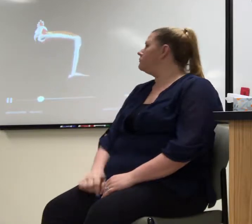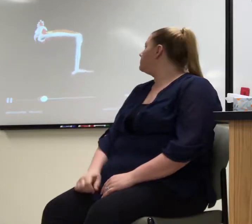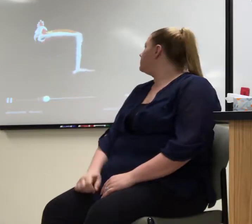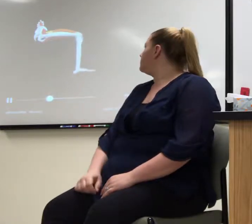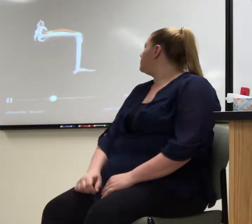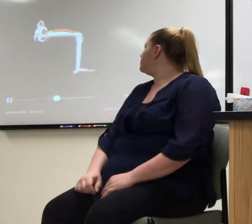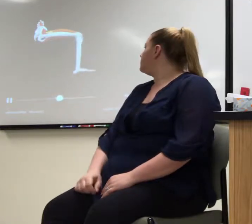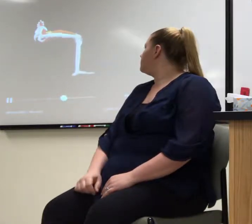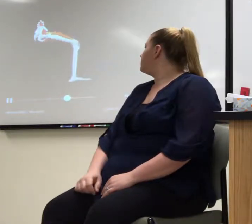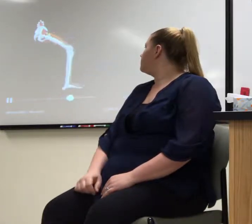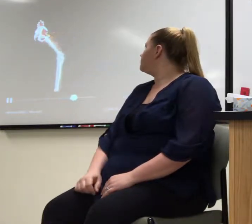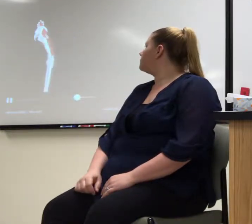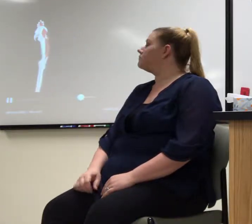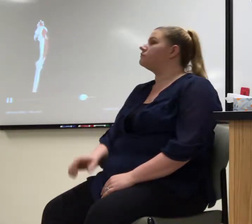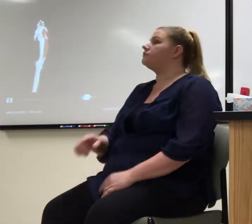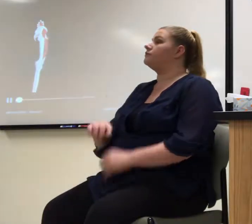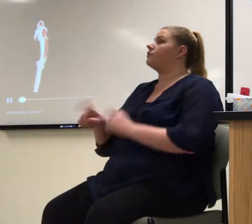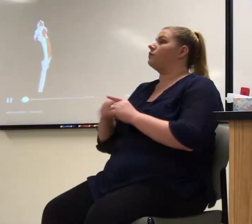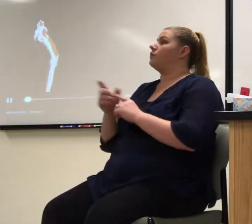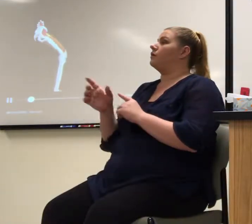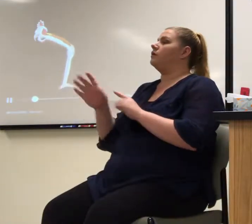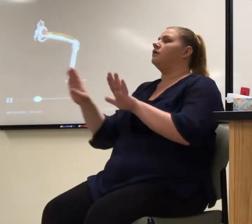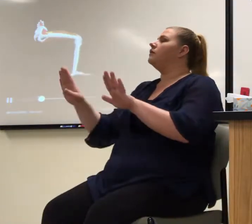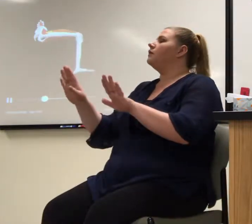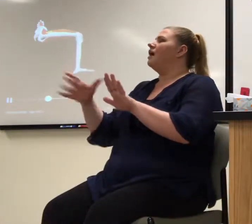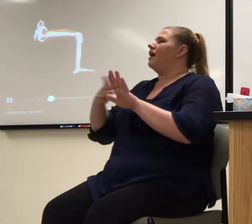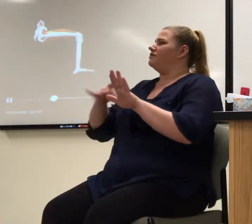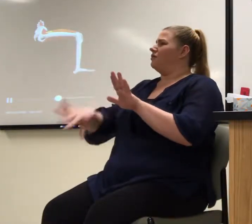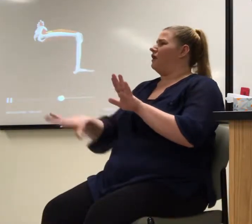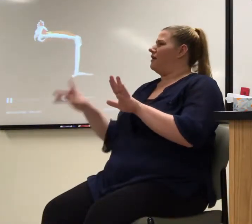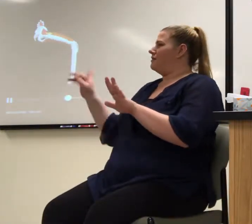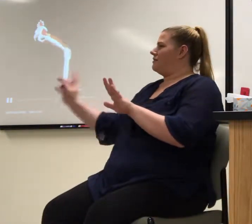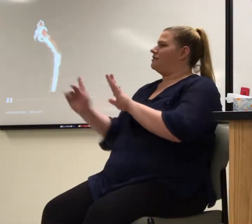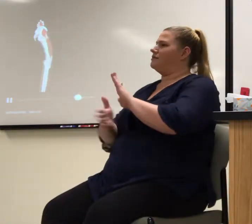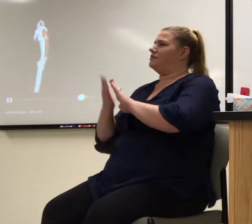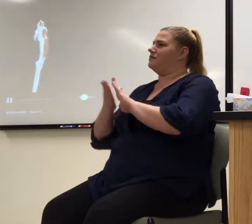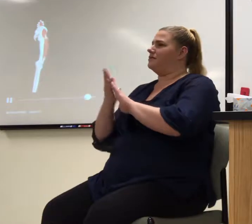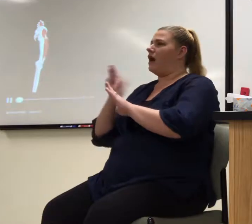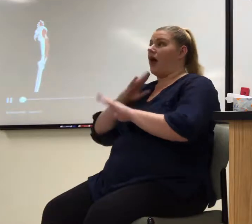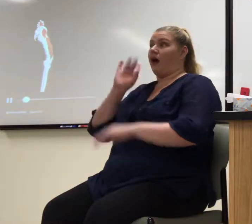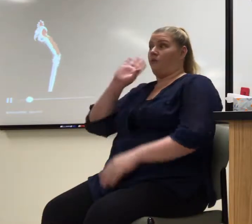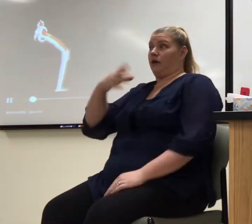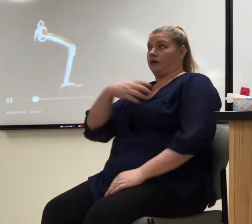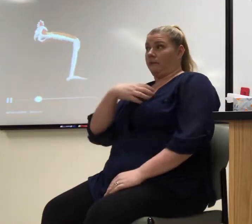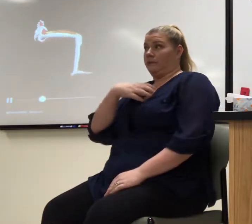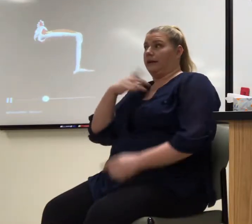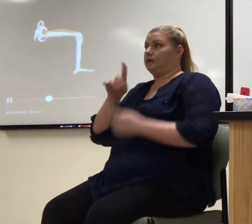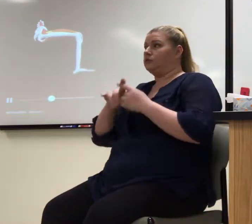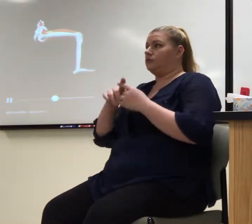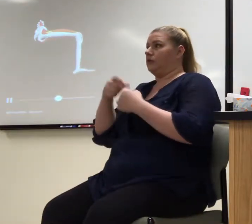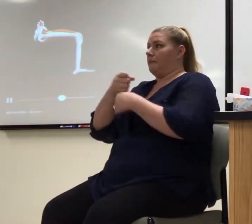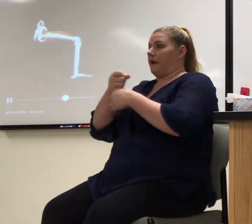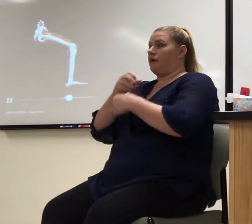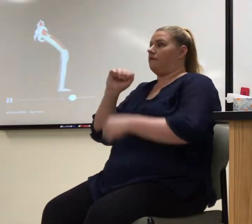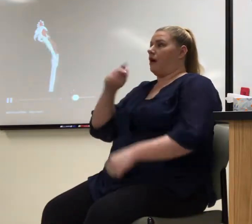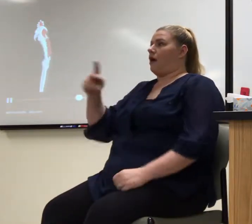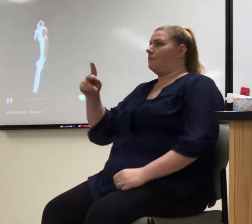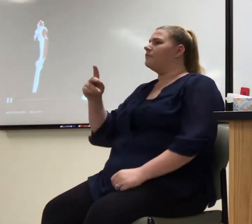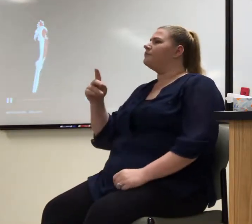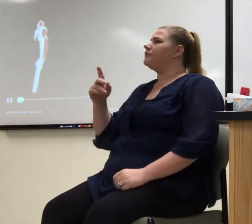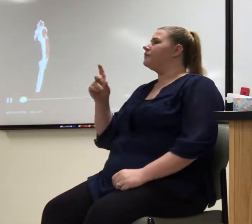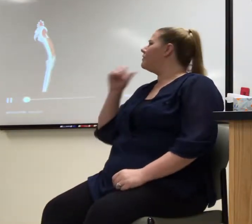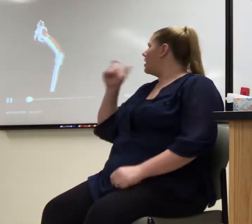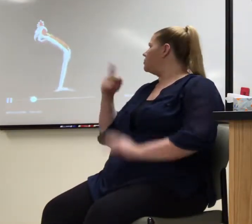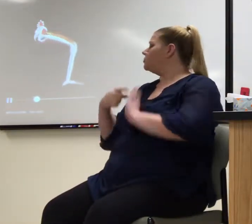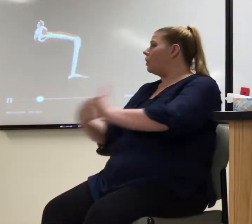So when you bring the, what I don't like about this, and I'll complain to the maker, they don't show you one thing, they show you